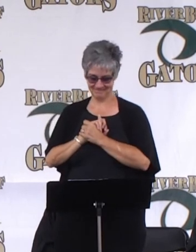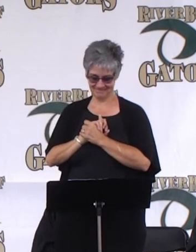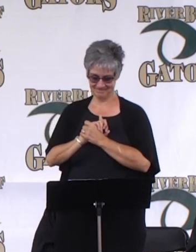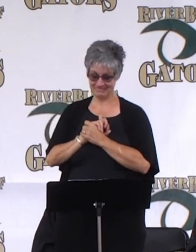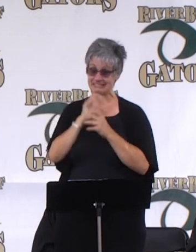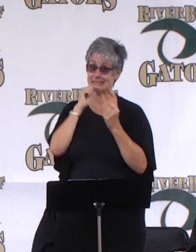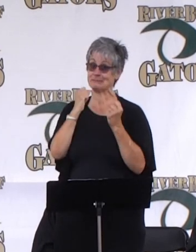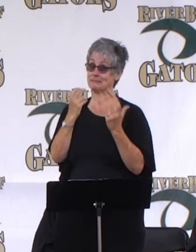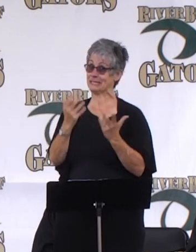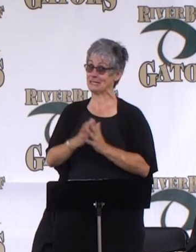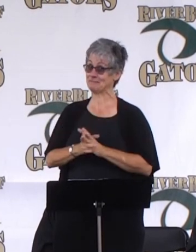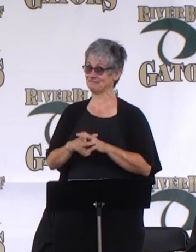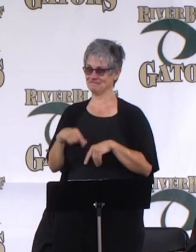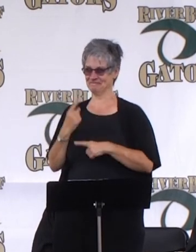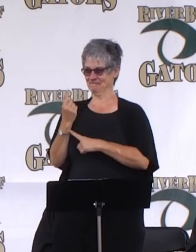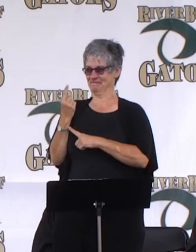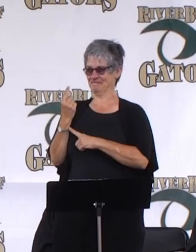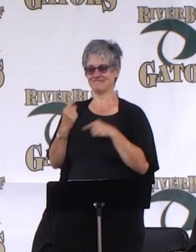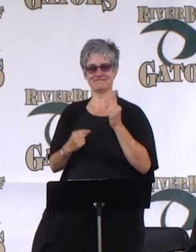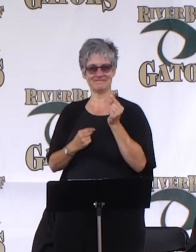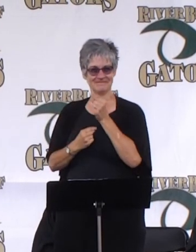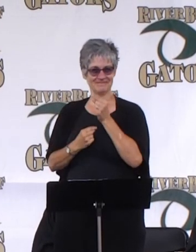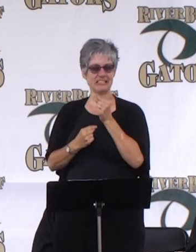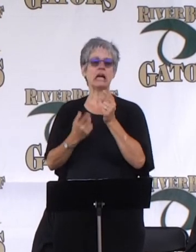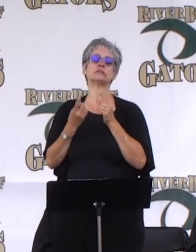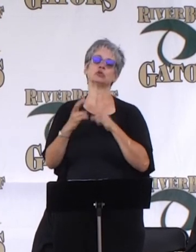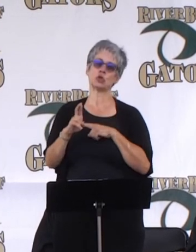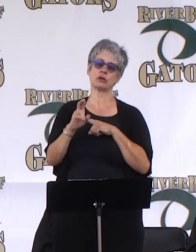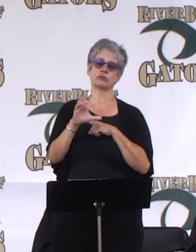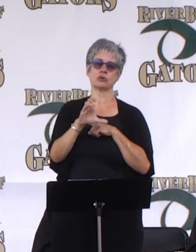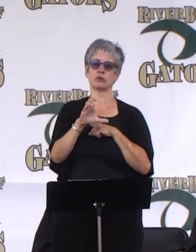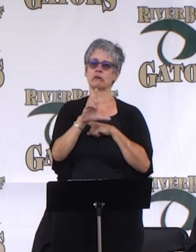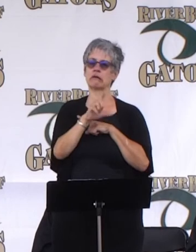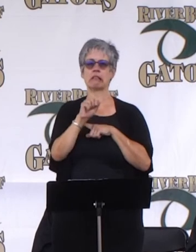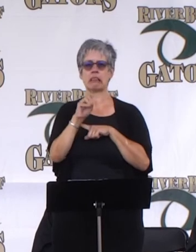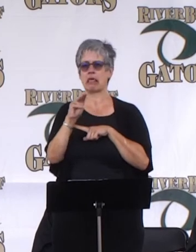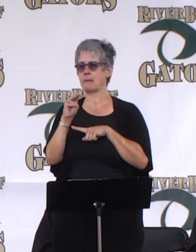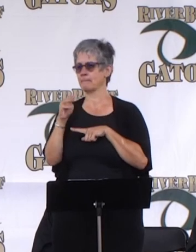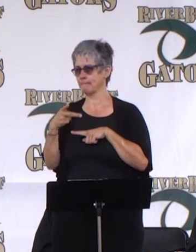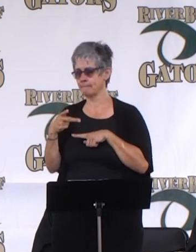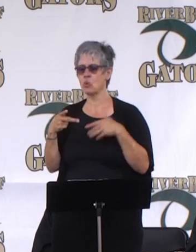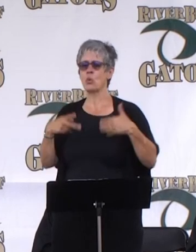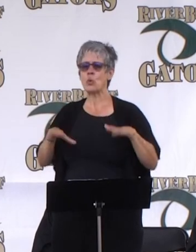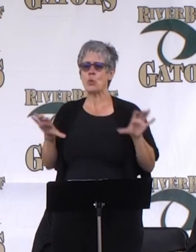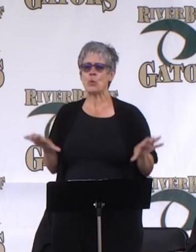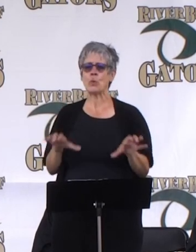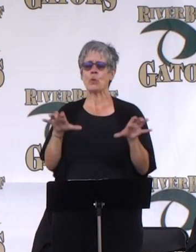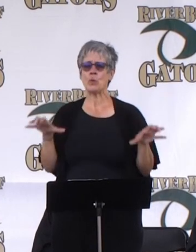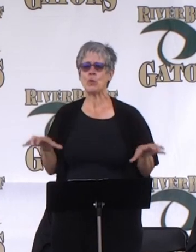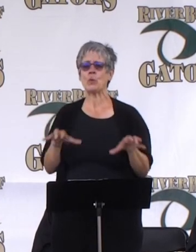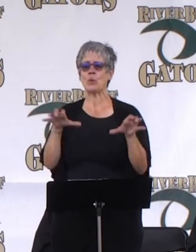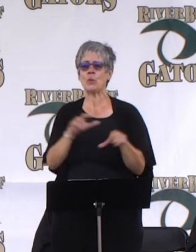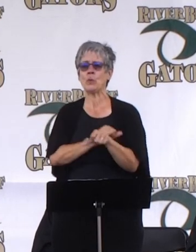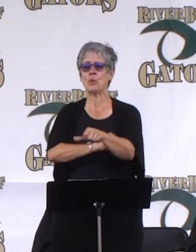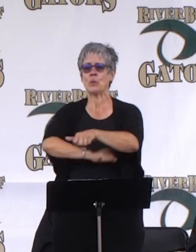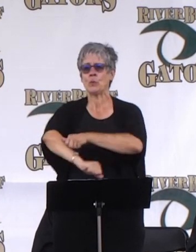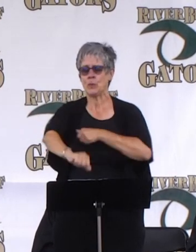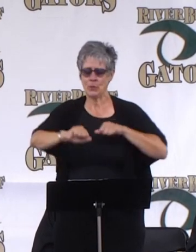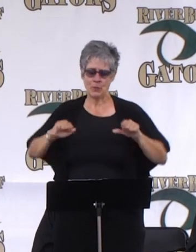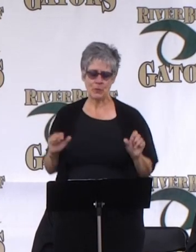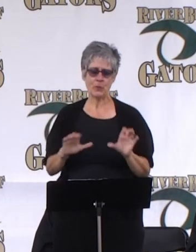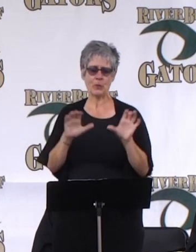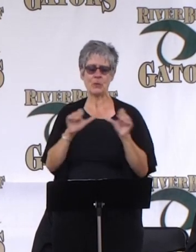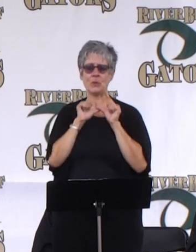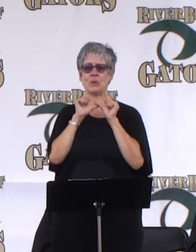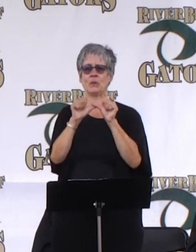Not many, and we have been extremely fortunate to have Dr. Clamp guide our school tirelessly and selflessly. I cannot tell you how many